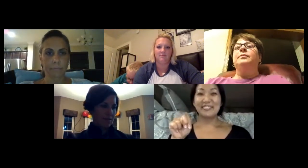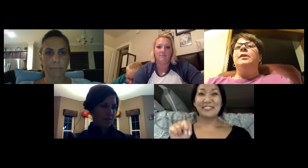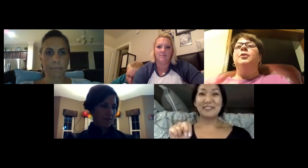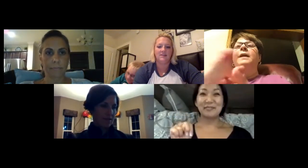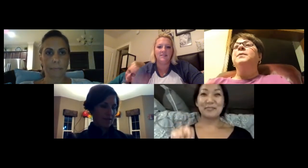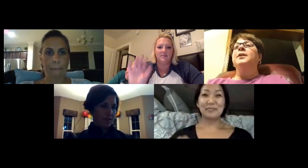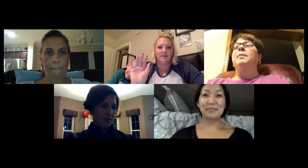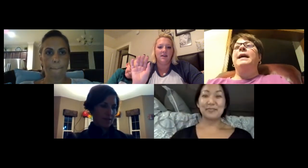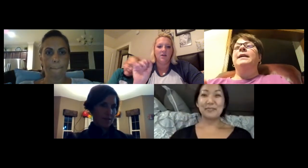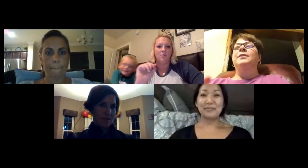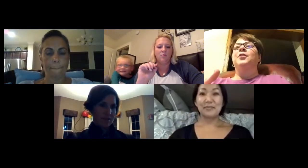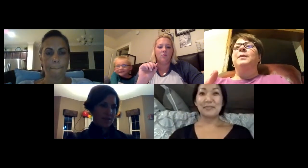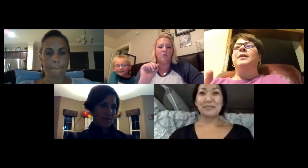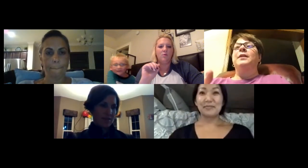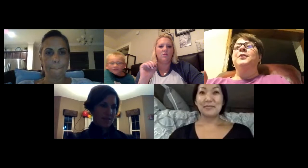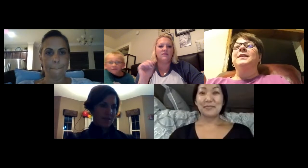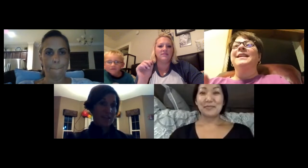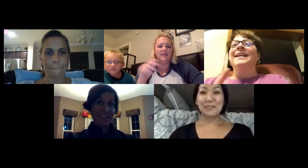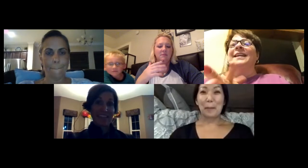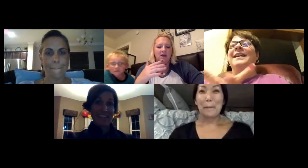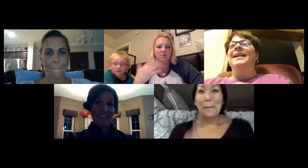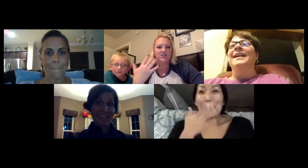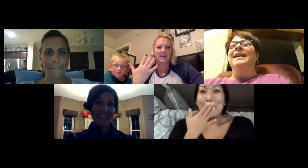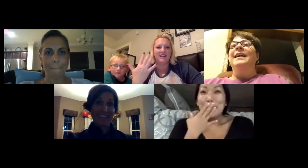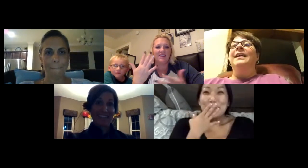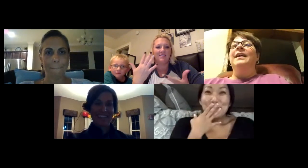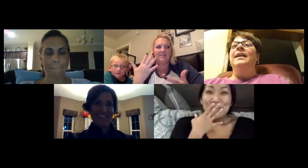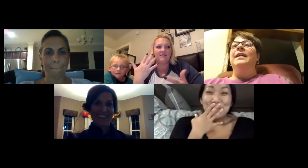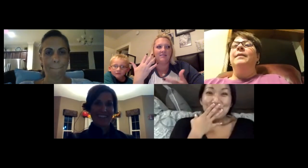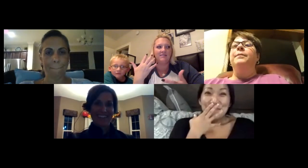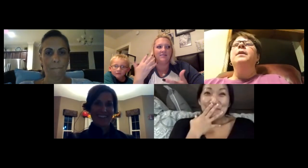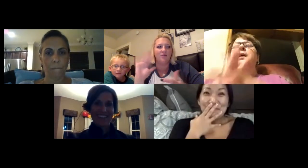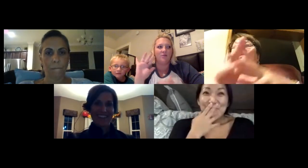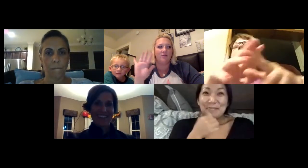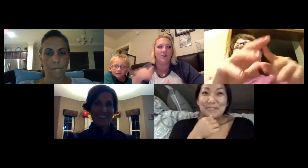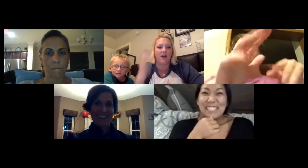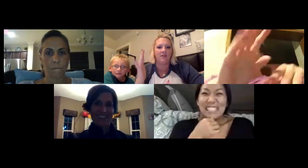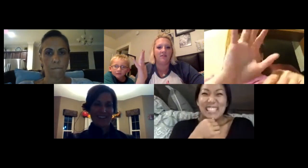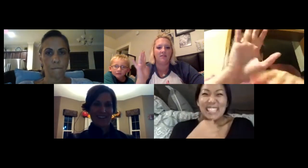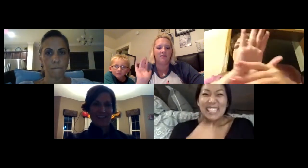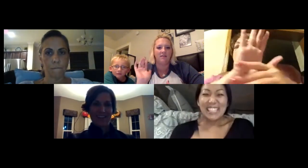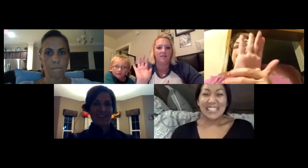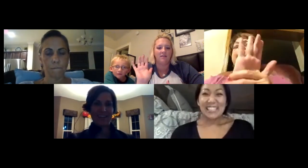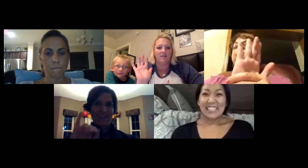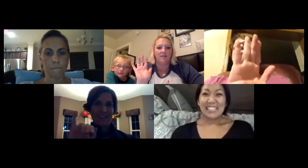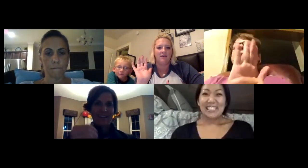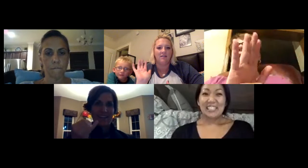You guys want to go back and show me those? Well, does it matter which hand? Like, so If you're dominant right-handed,